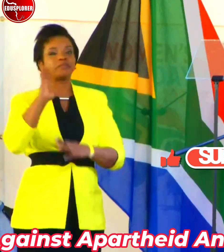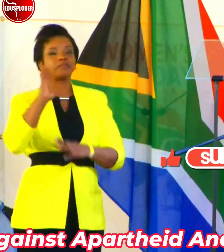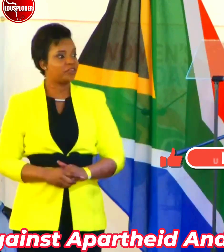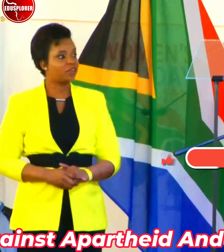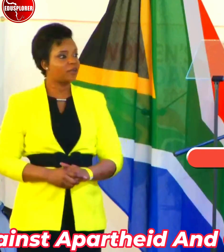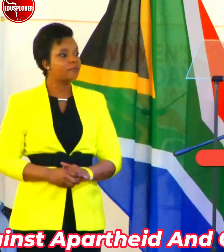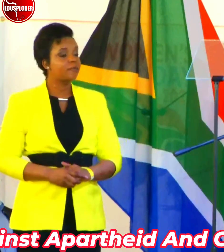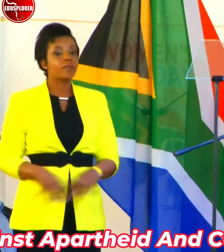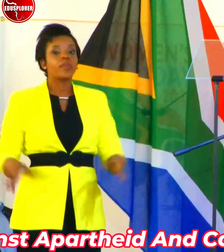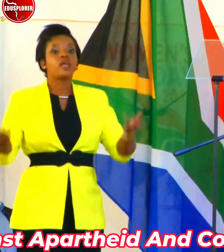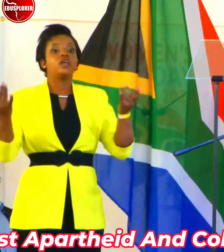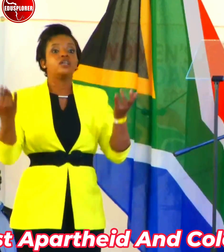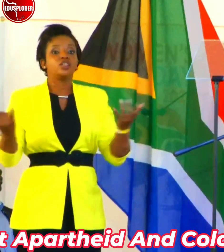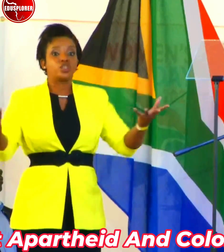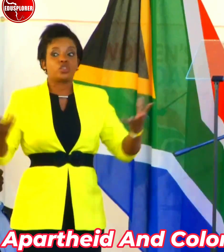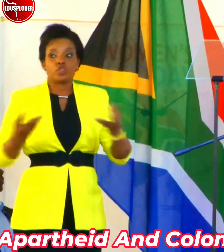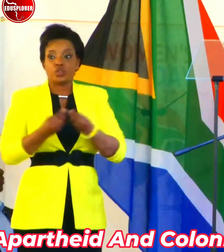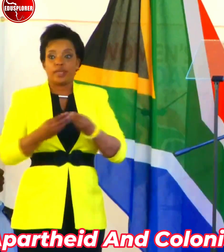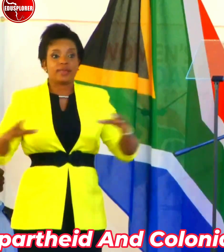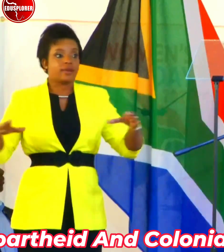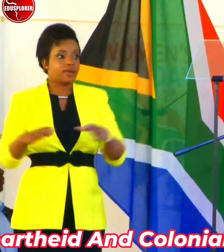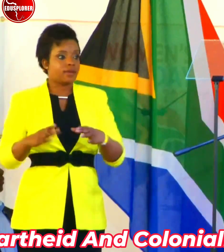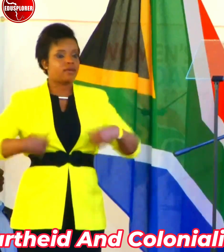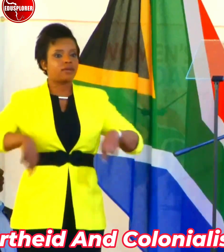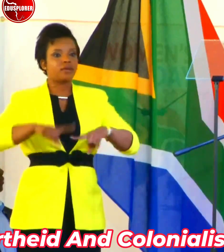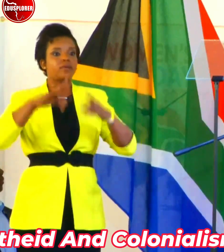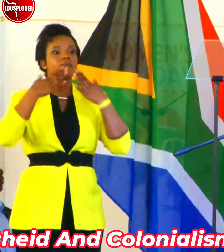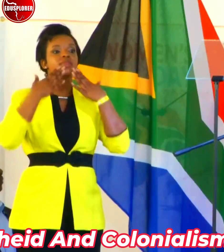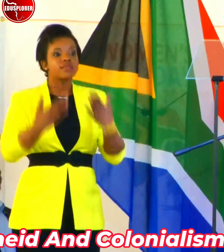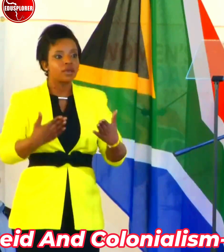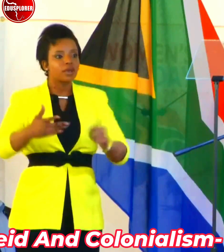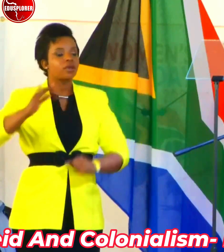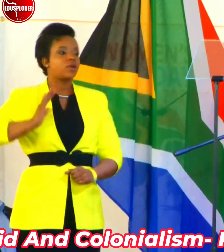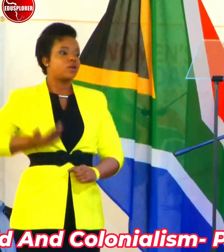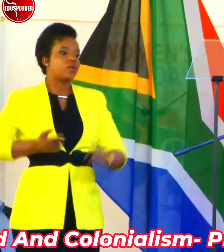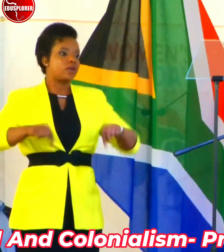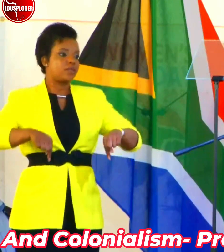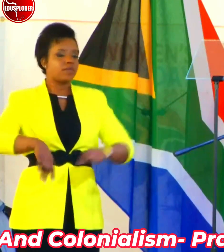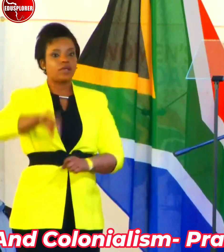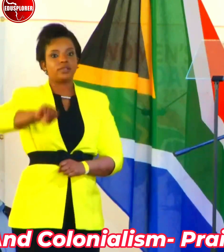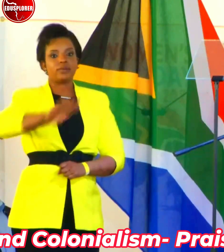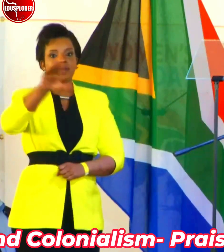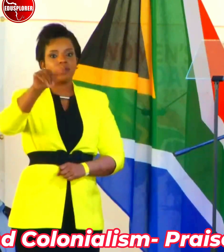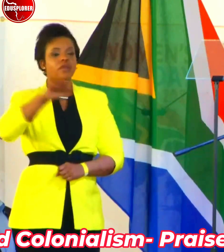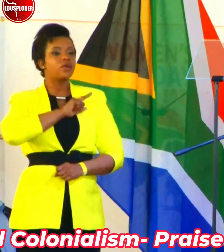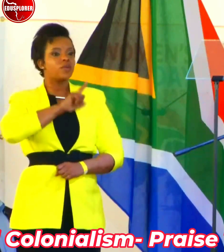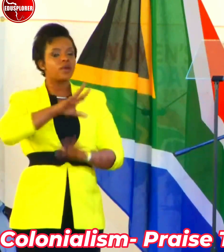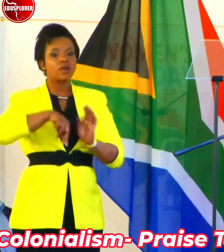Together, we thank the women of South Africa for the role that they have played in the life of our